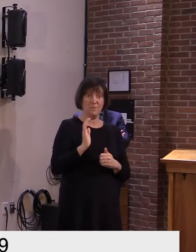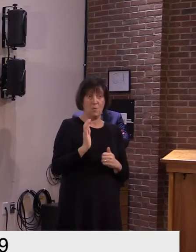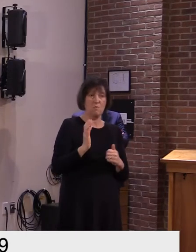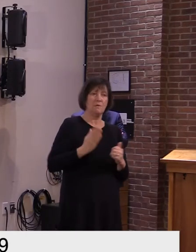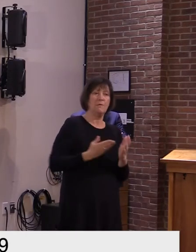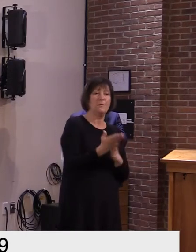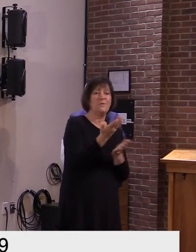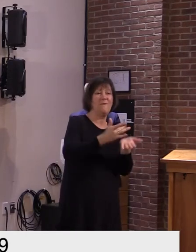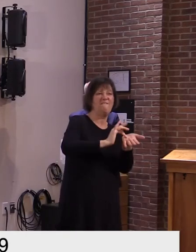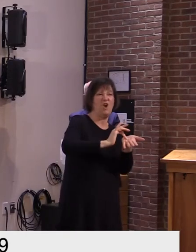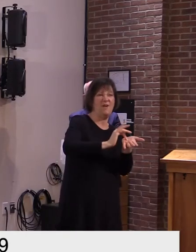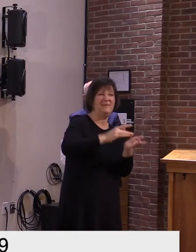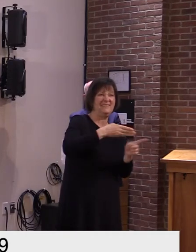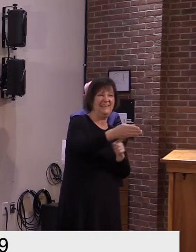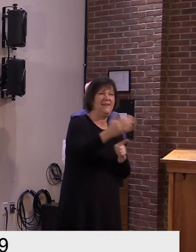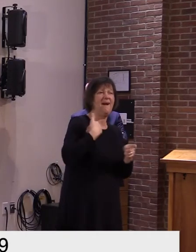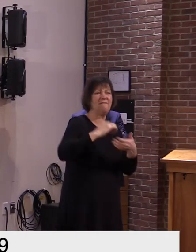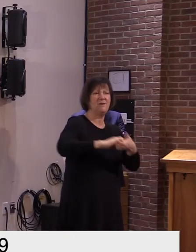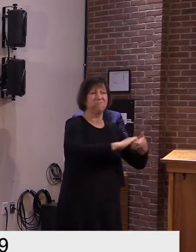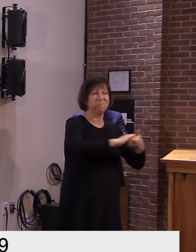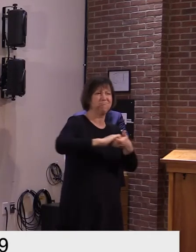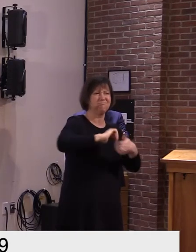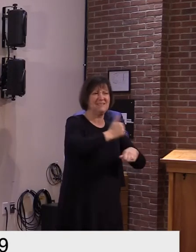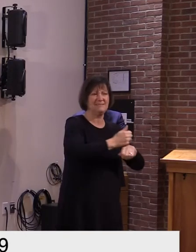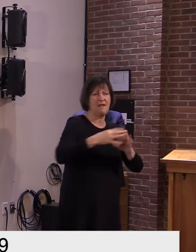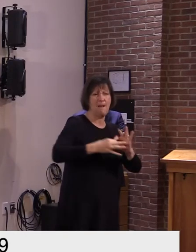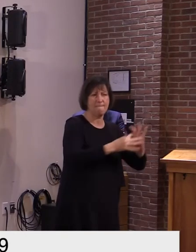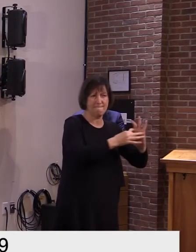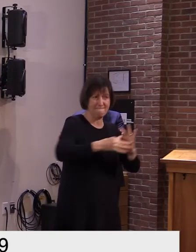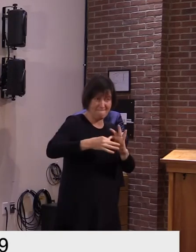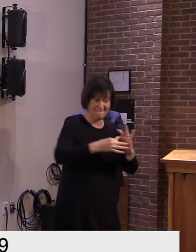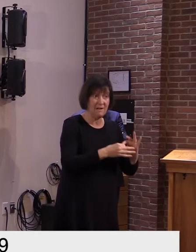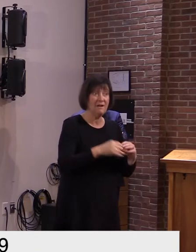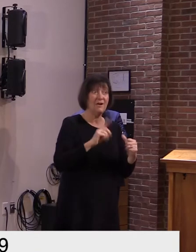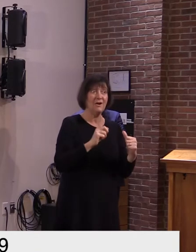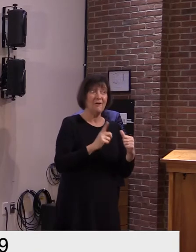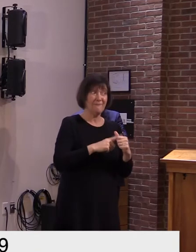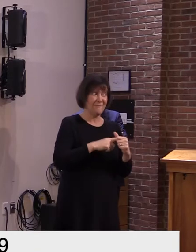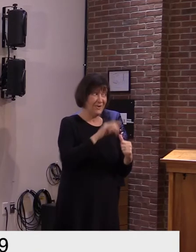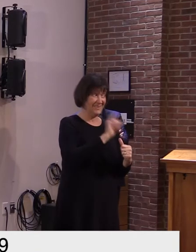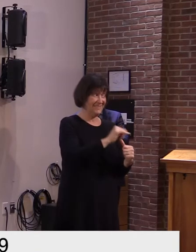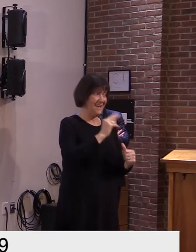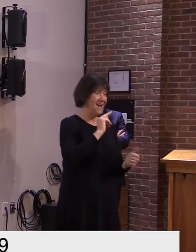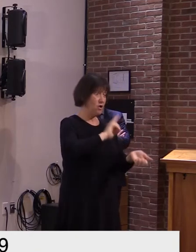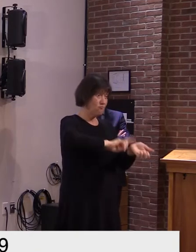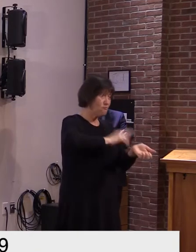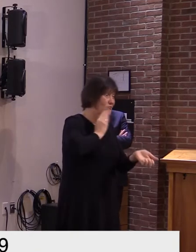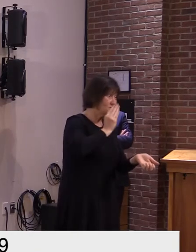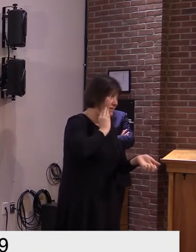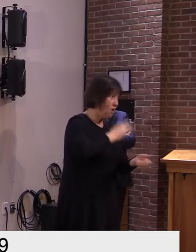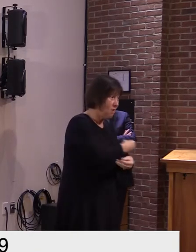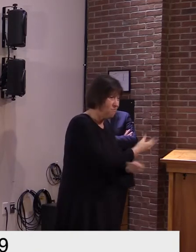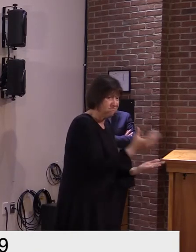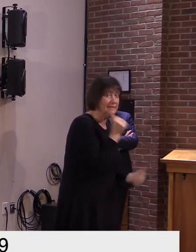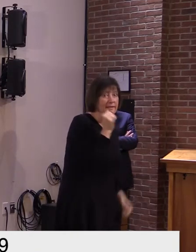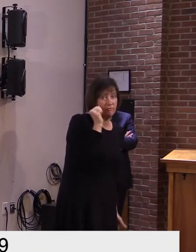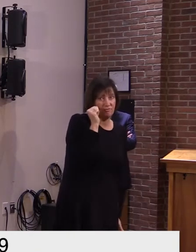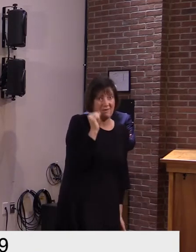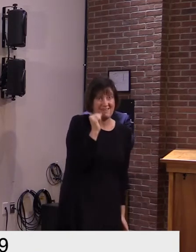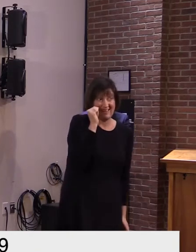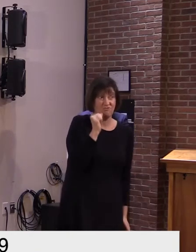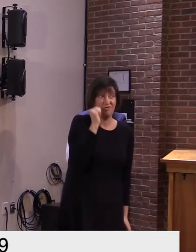federal pharmacy partnership that's been set up. The first doses of that would have been administered